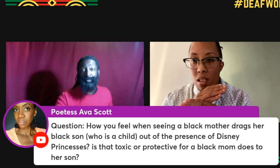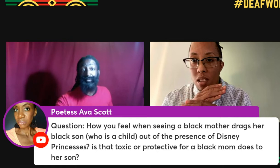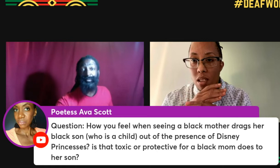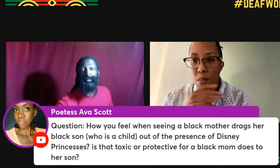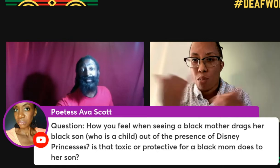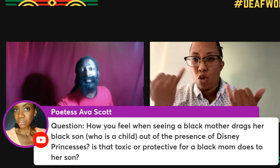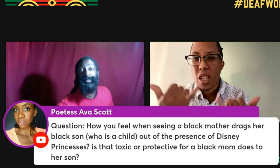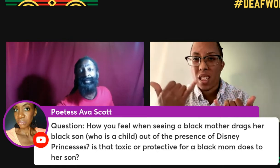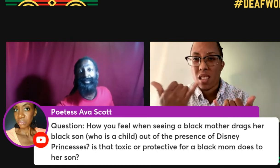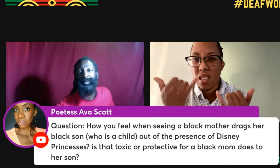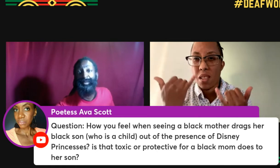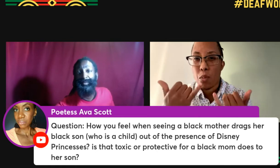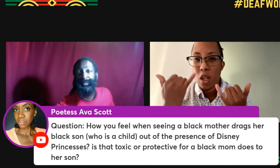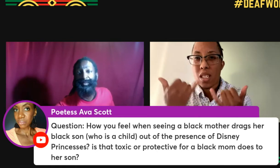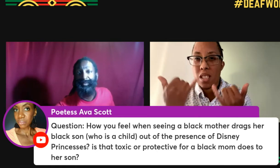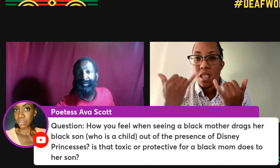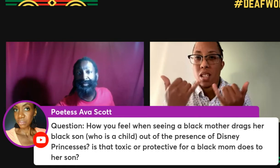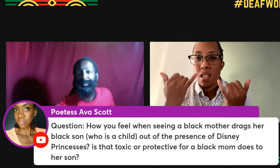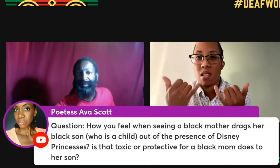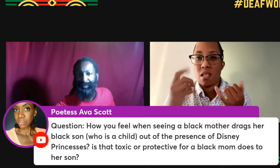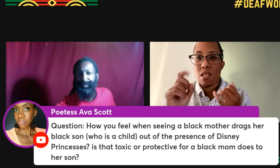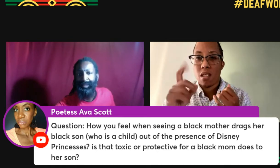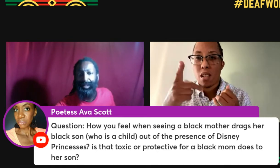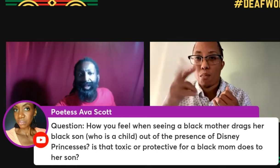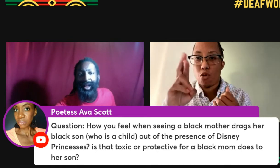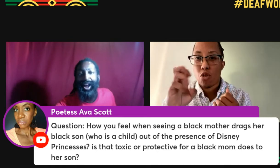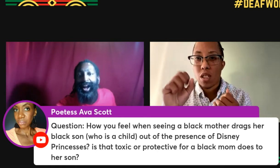Do you know what this question is in reference to?